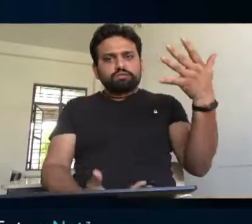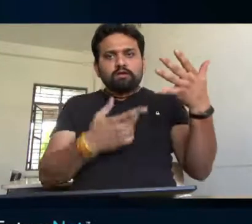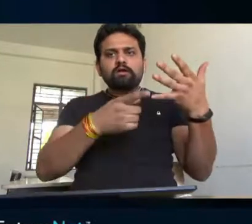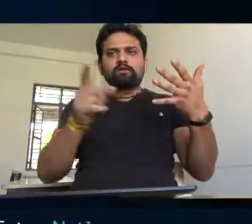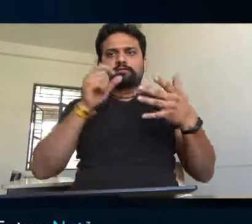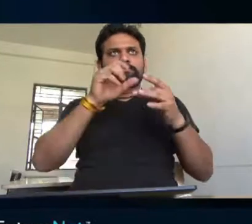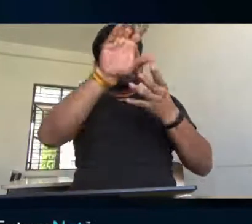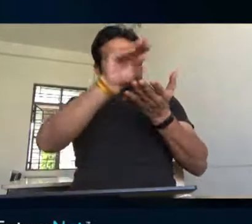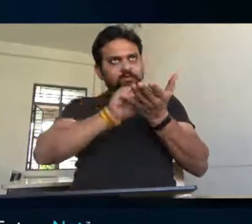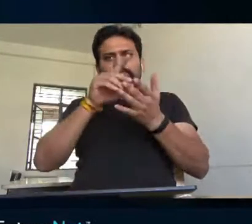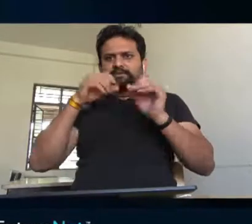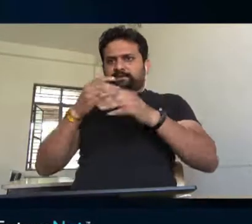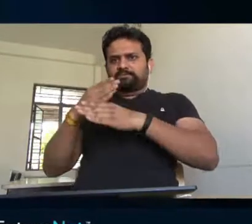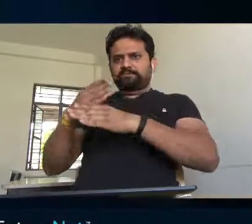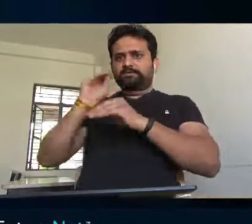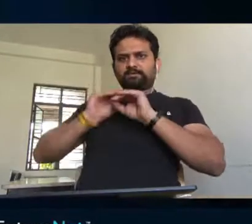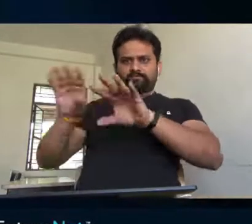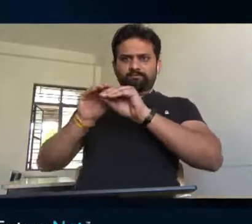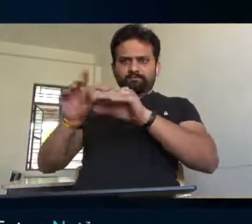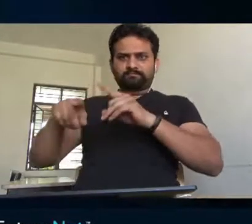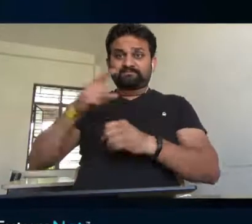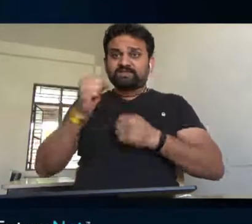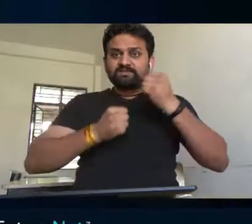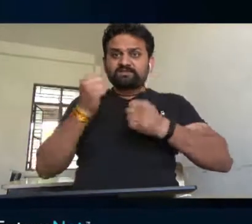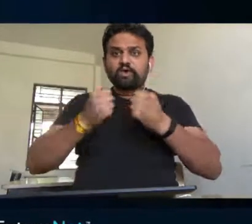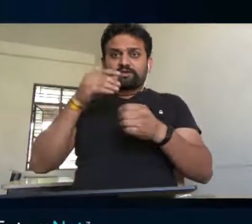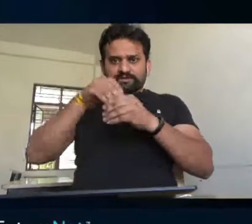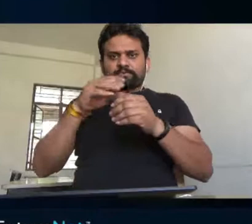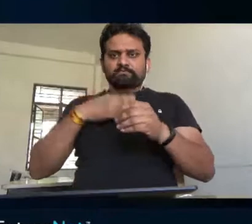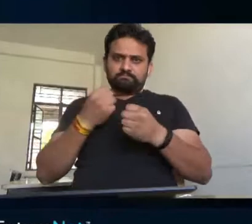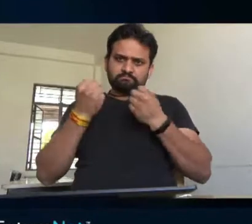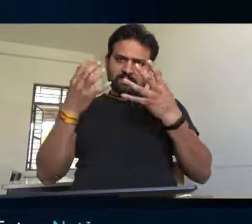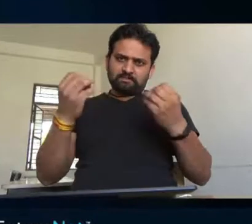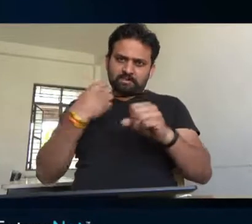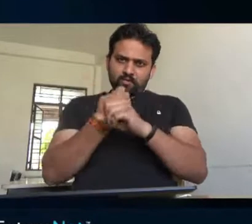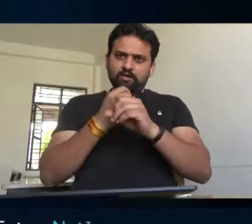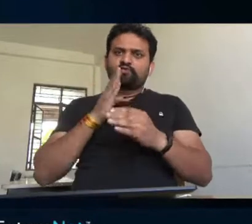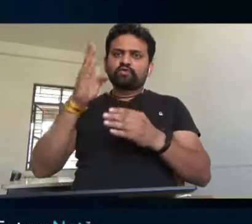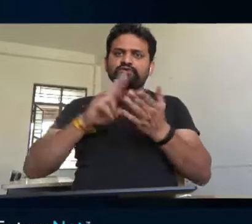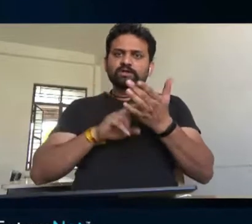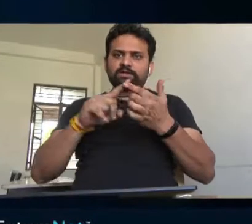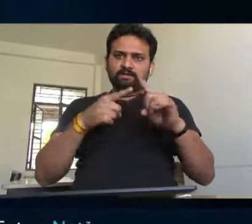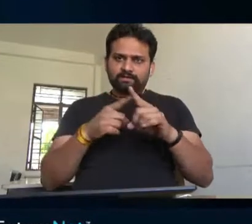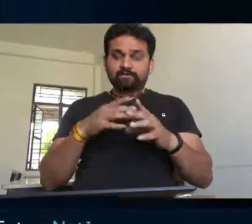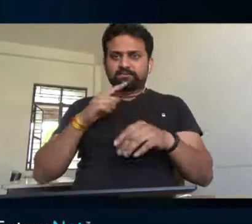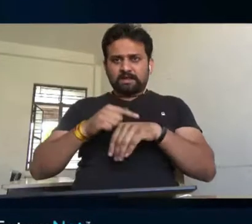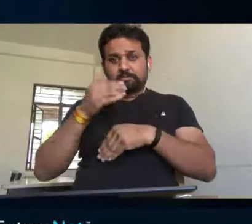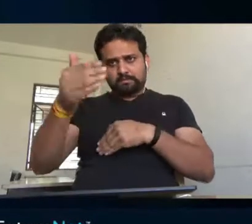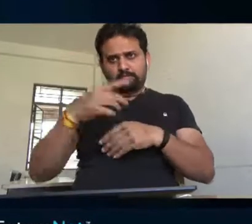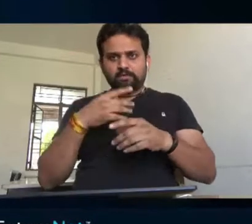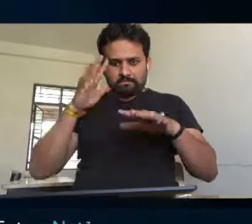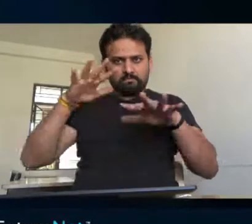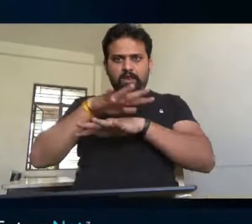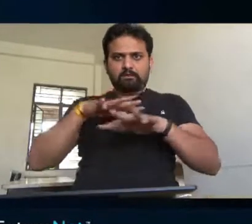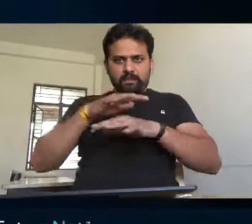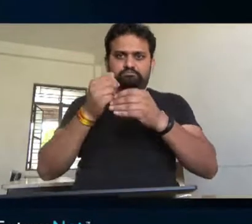and fantastic, yeah. And this is, yeah. When you see the website, you will be more than happy, because then you